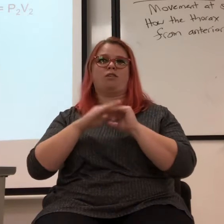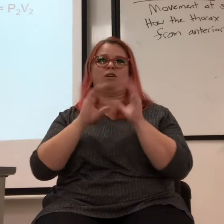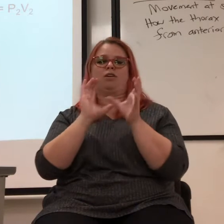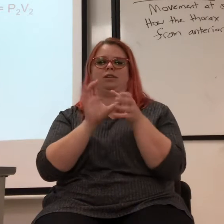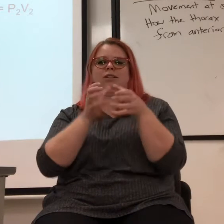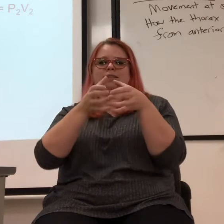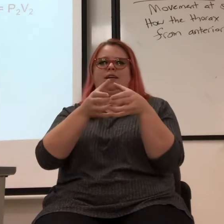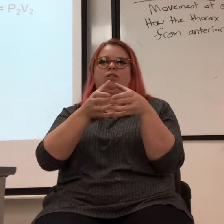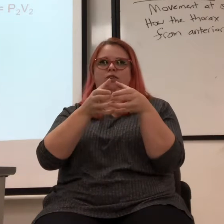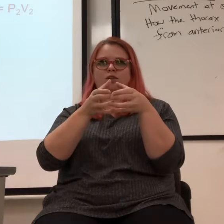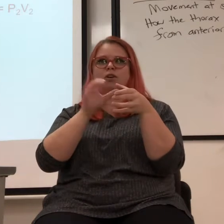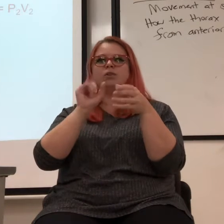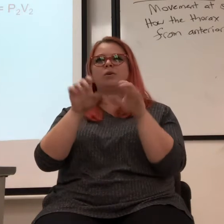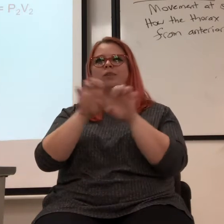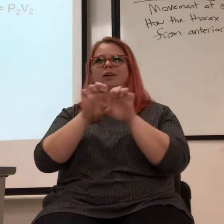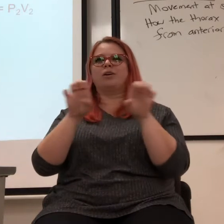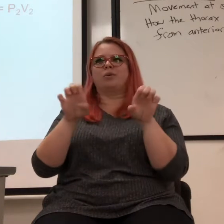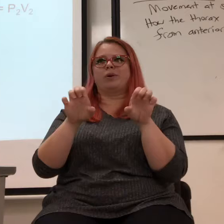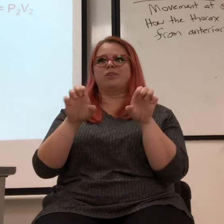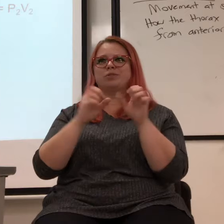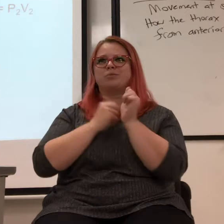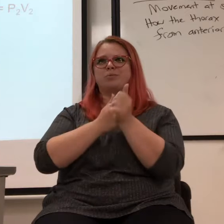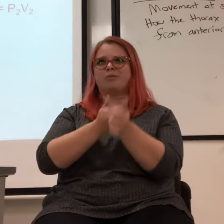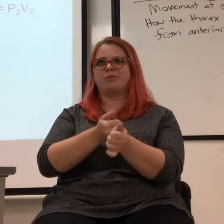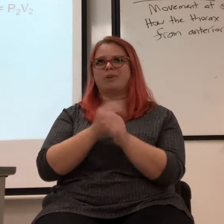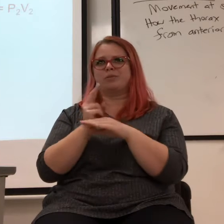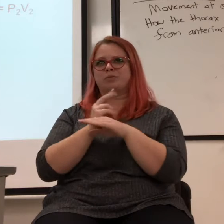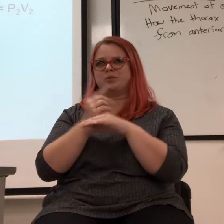equation. So you want to keep that in mind as we